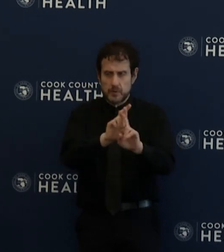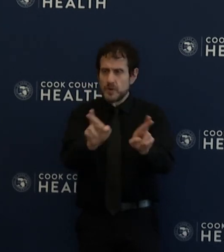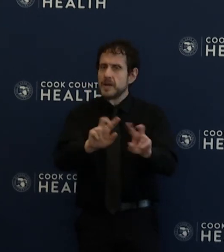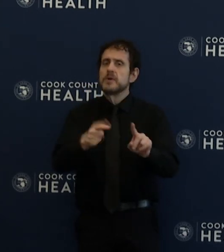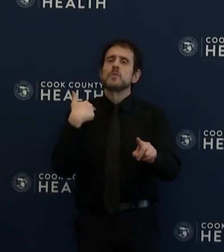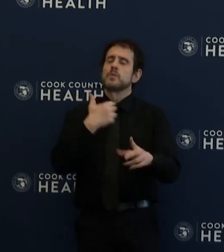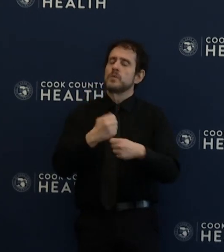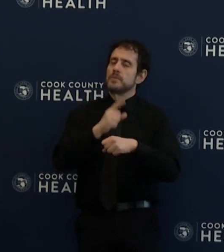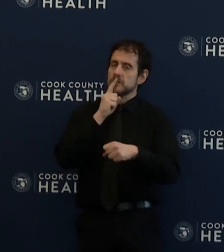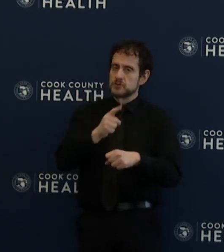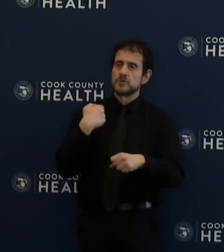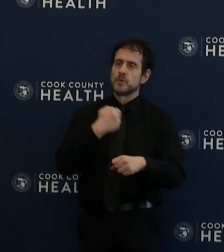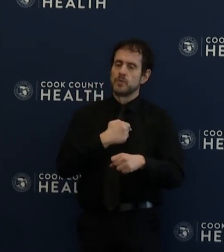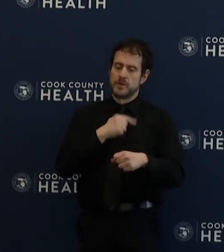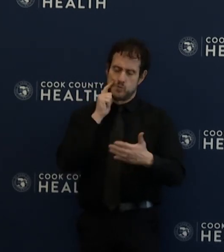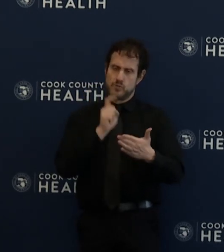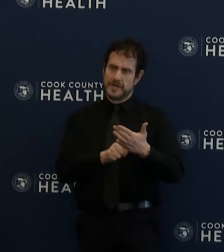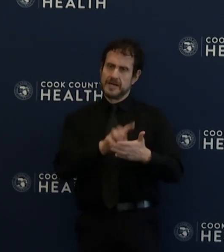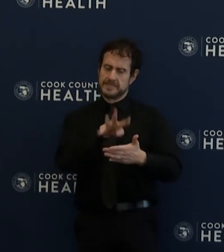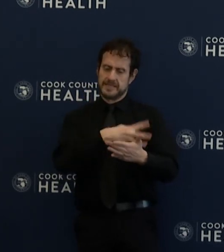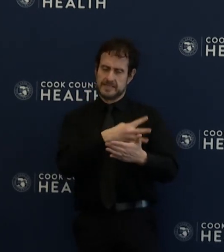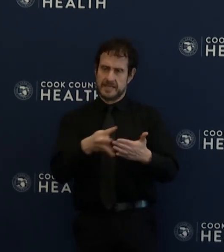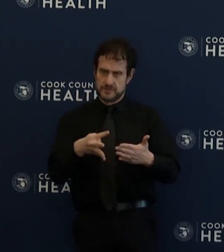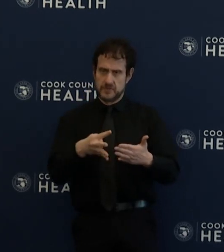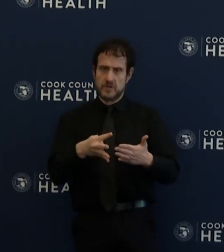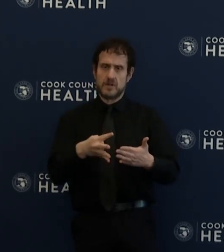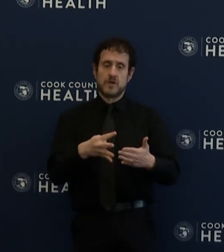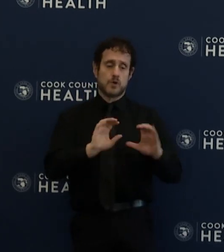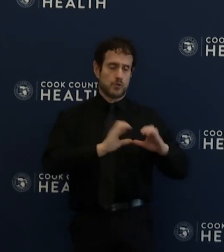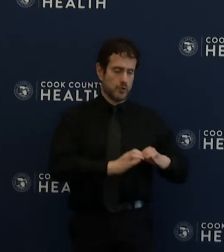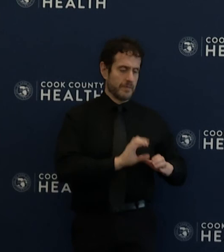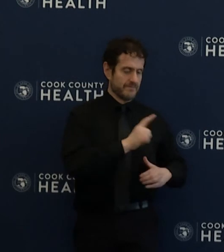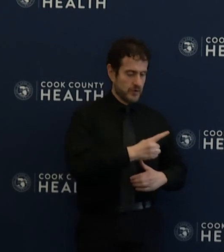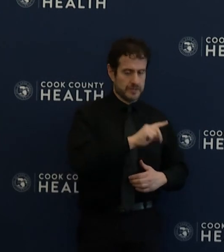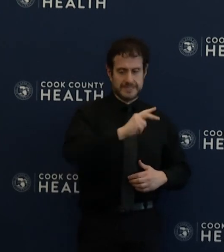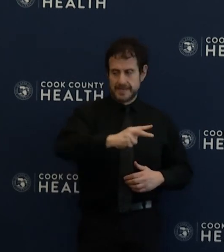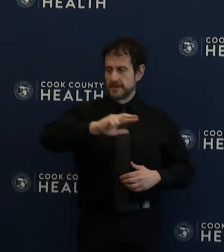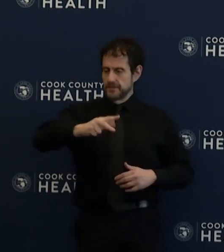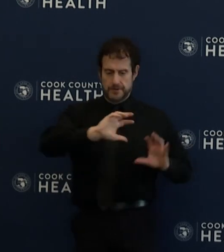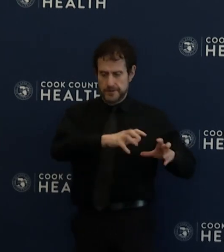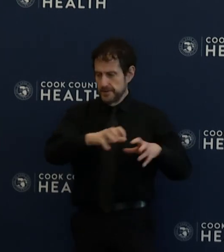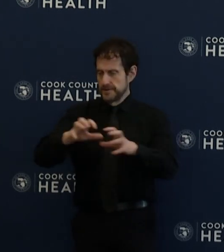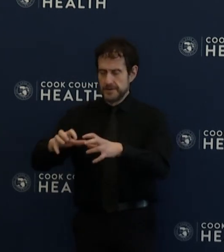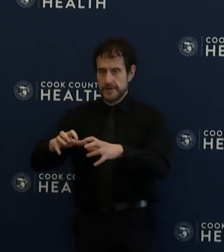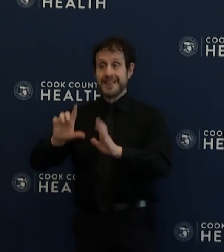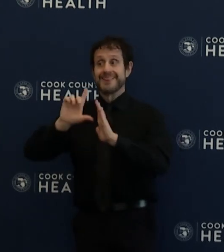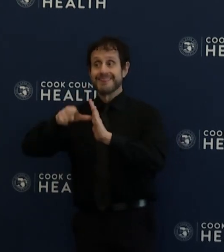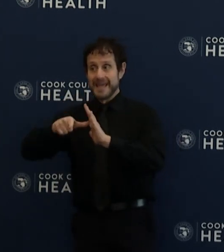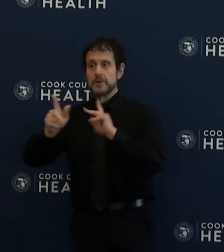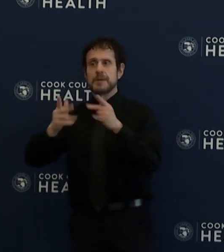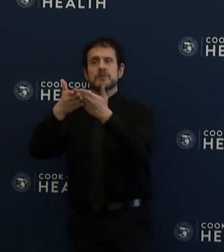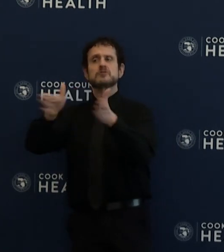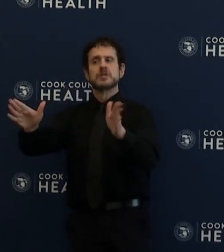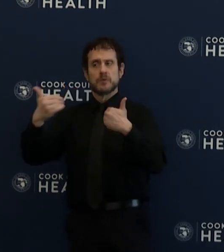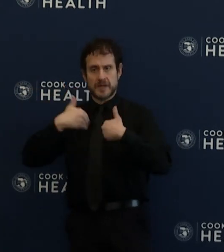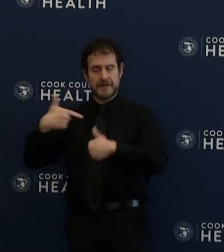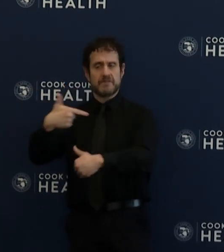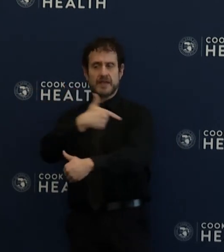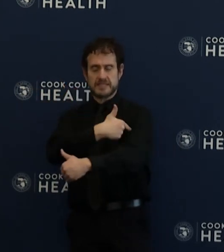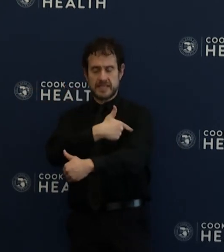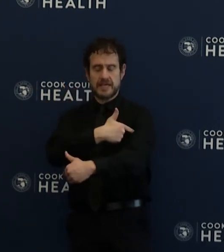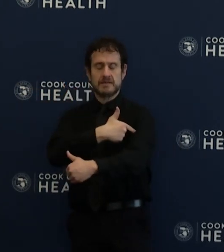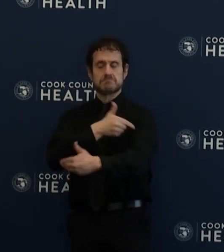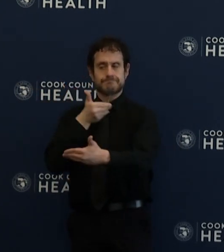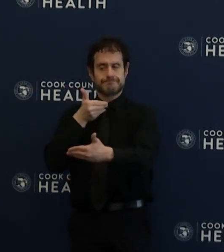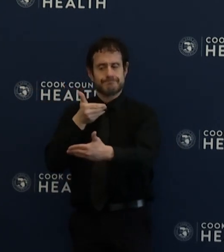being cognizant of the timeline. So I would say when it gets to the mass public, we would be, as we get closer, we'll be announcing the education steps